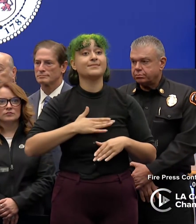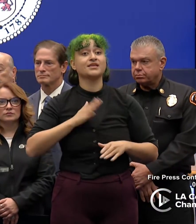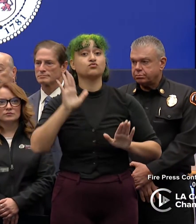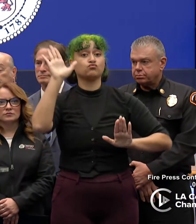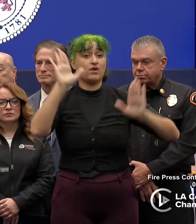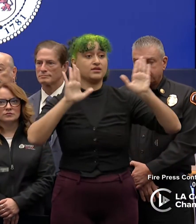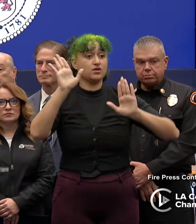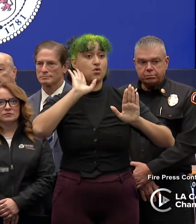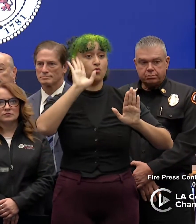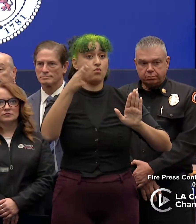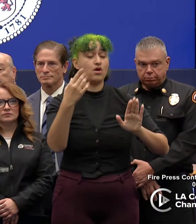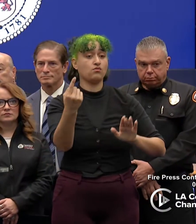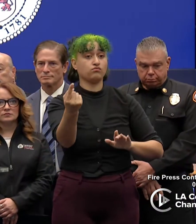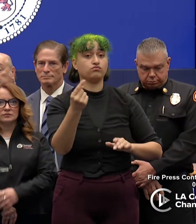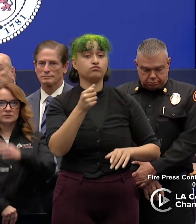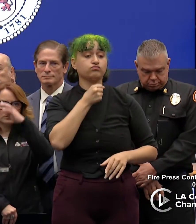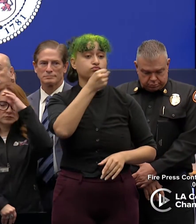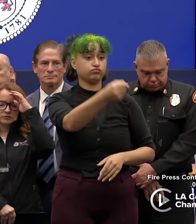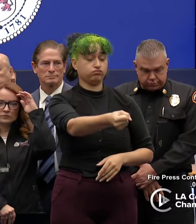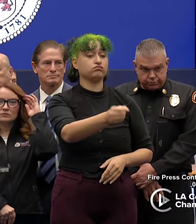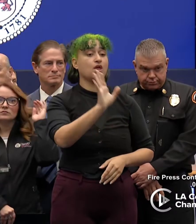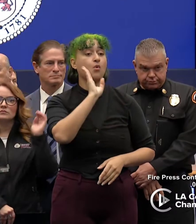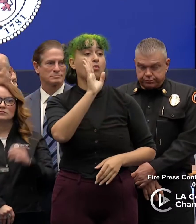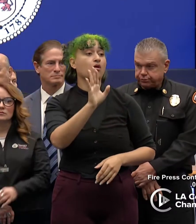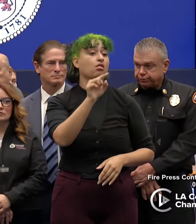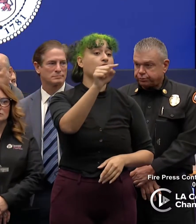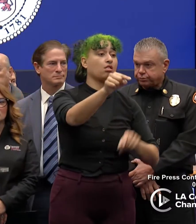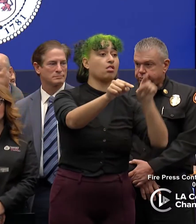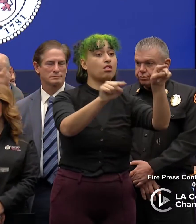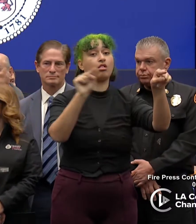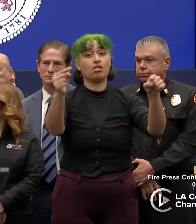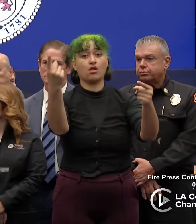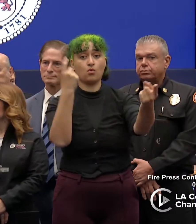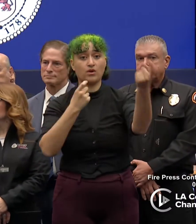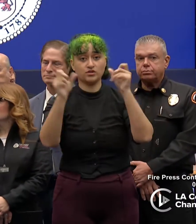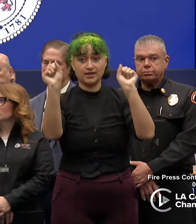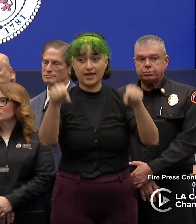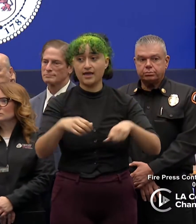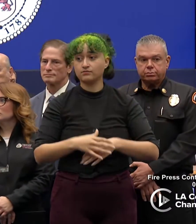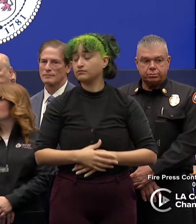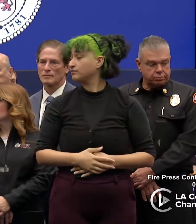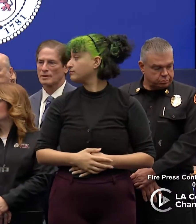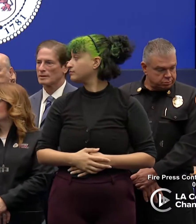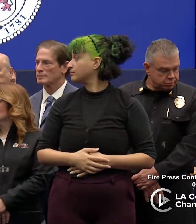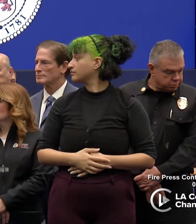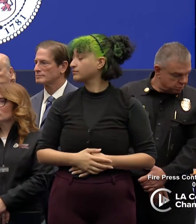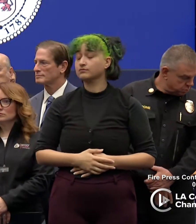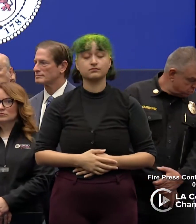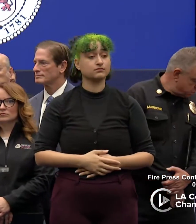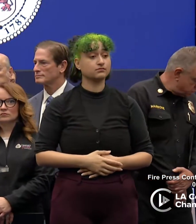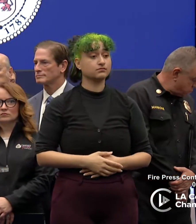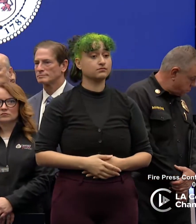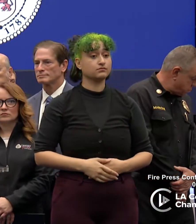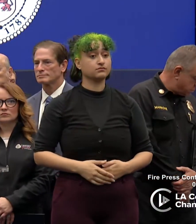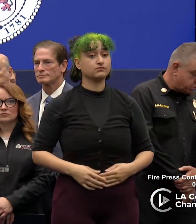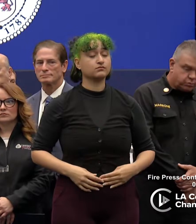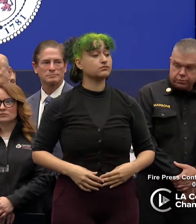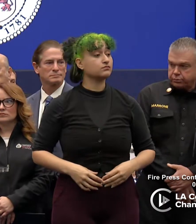hand. We will bring a speaker to you, and I will call upon you in order to ask your question. Would you like to say